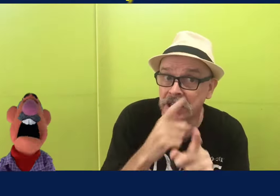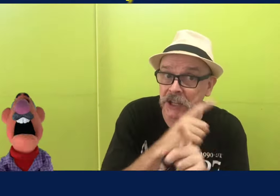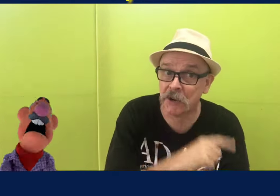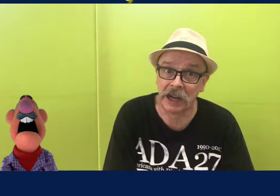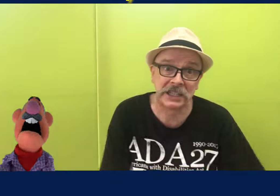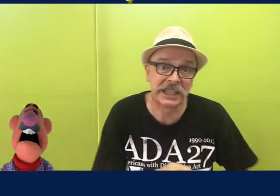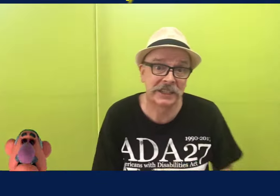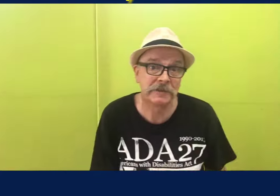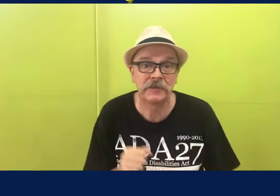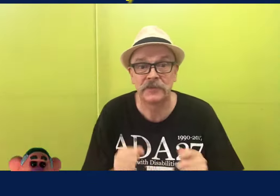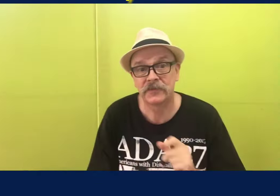What do you want?